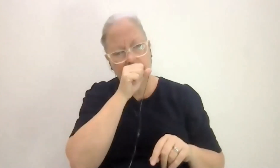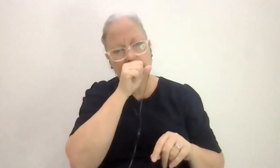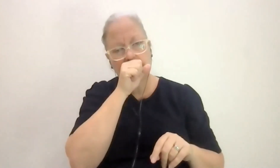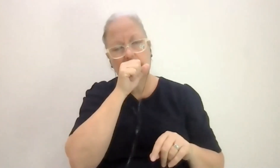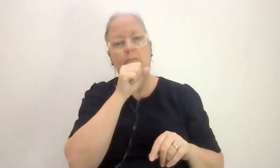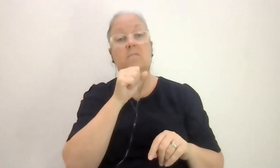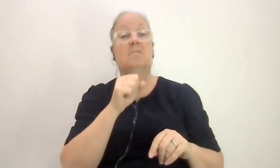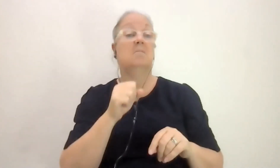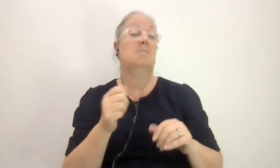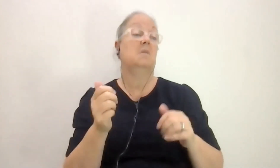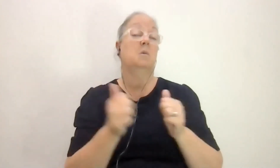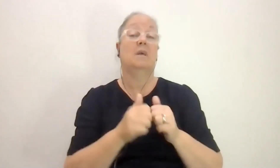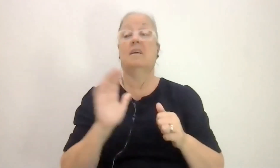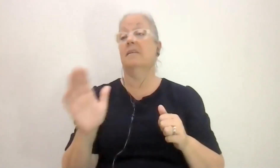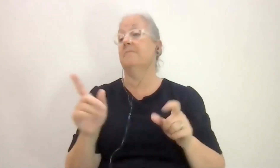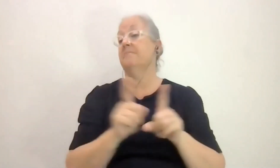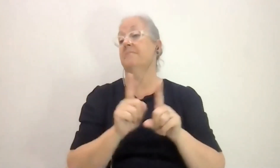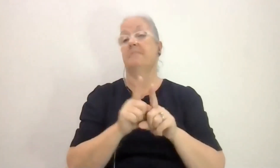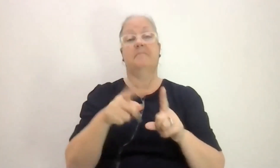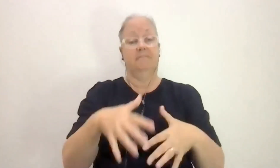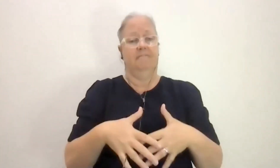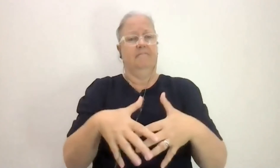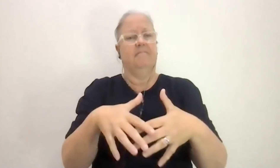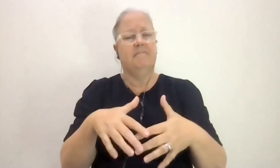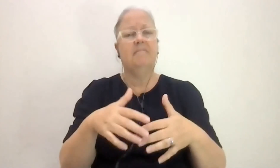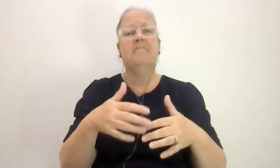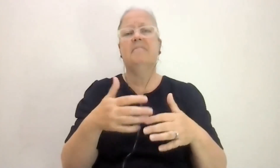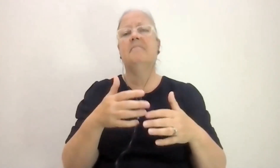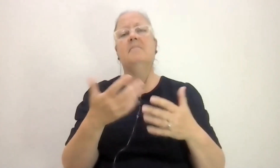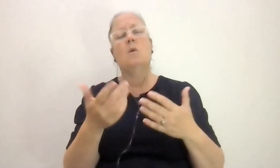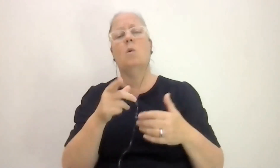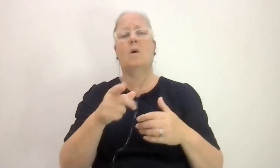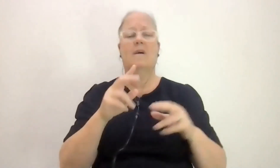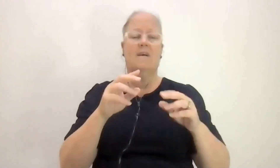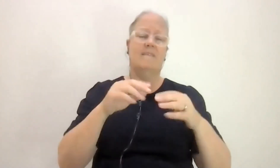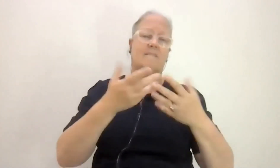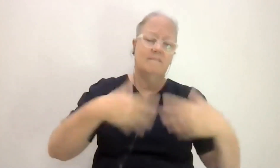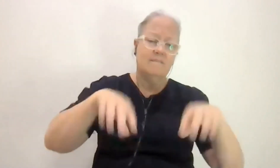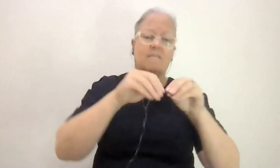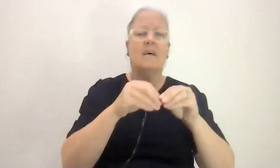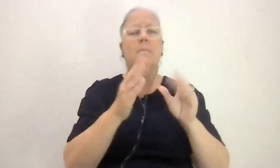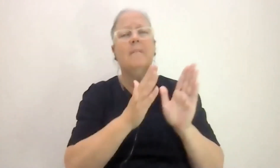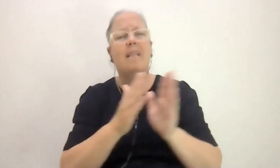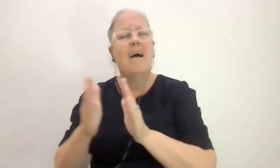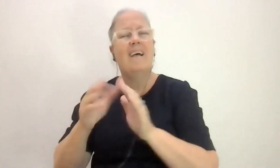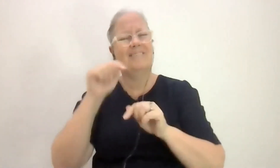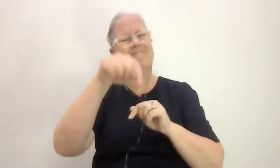the antenatal care, with the family planning, with maybe some